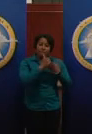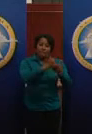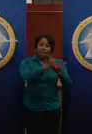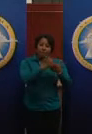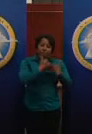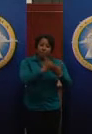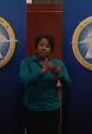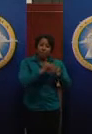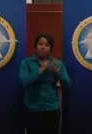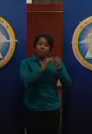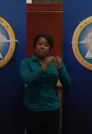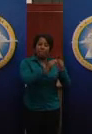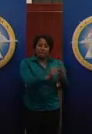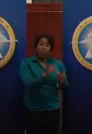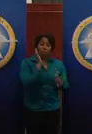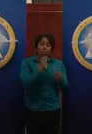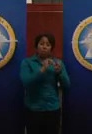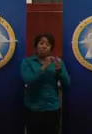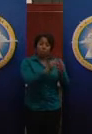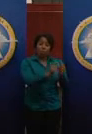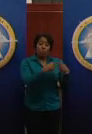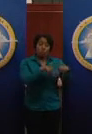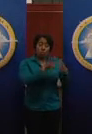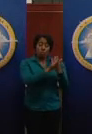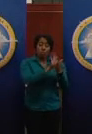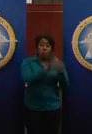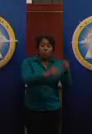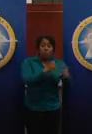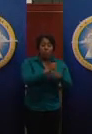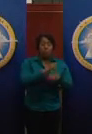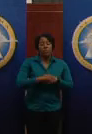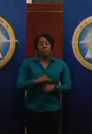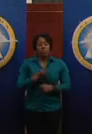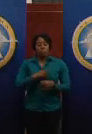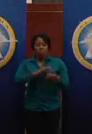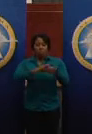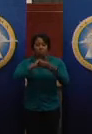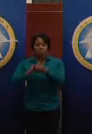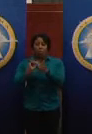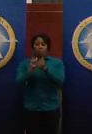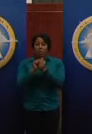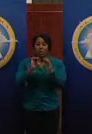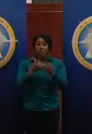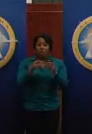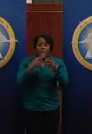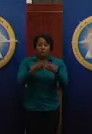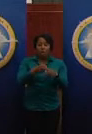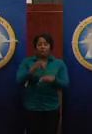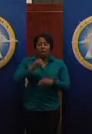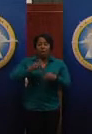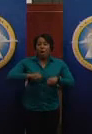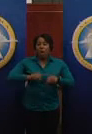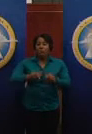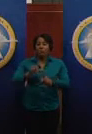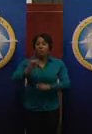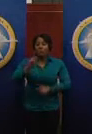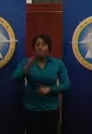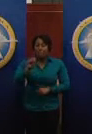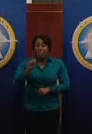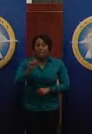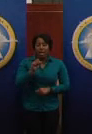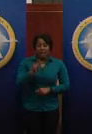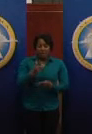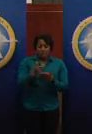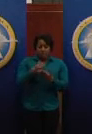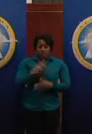be with us and will be throughout the school year. We've also partnered with a group called Opportunity Labs that helped us and several other states